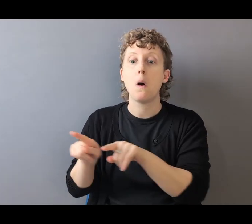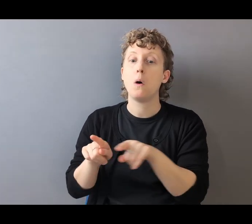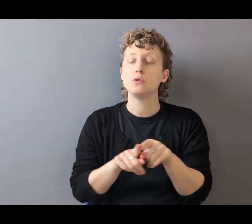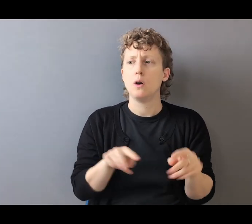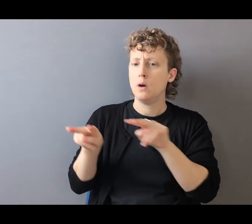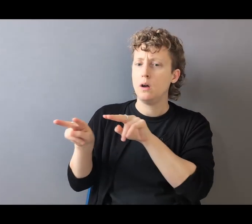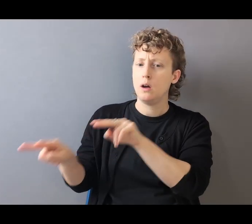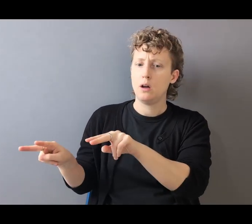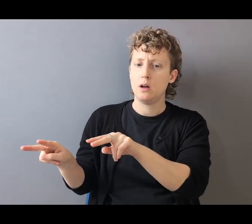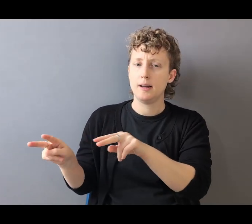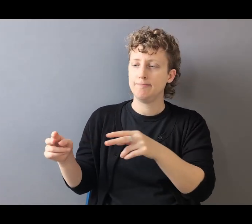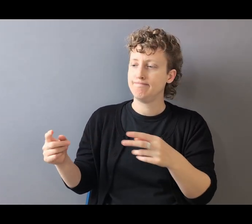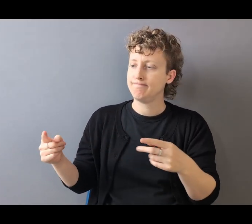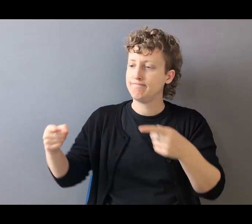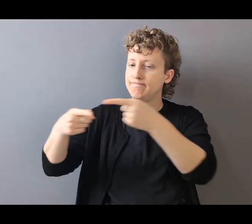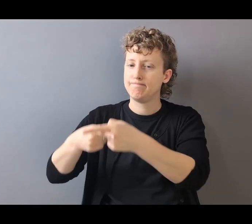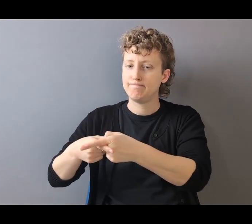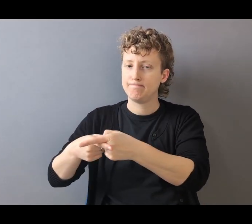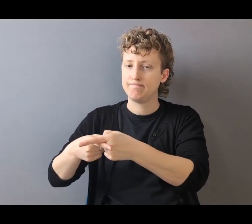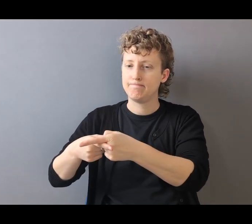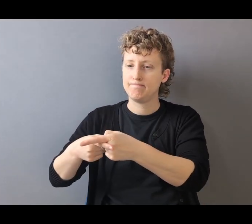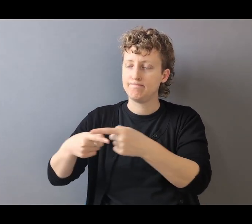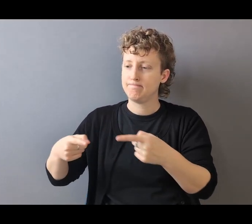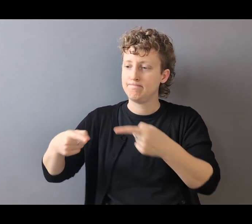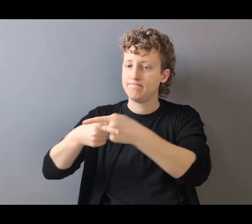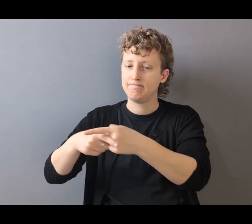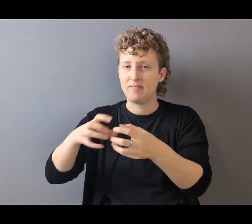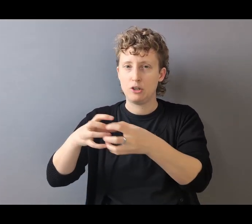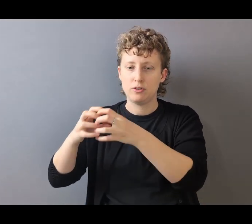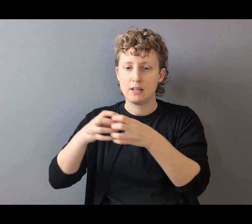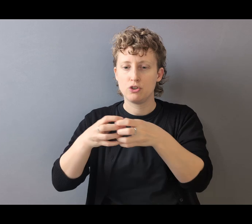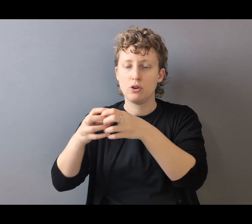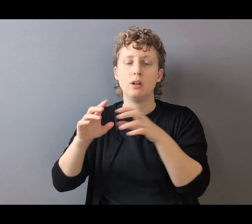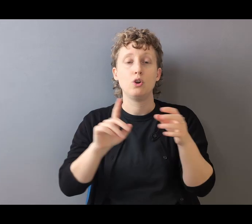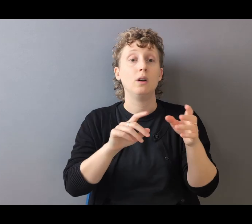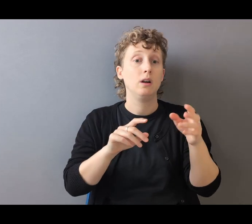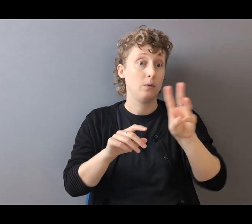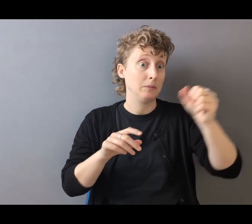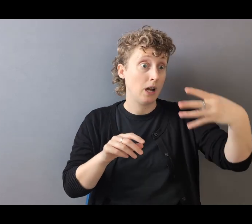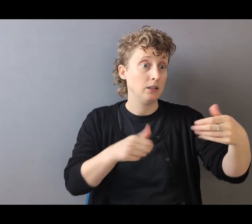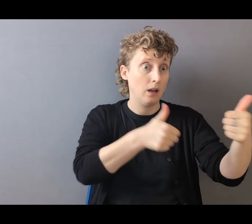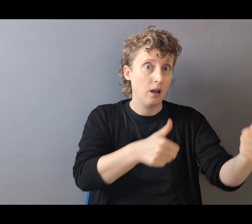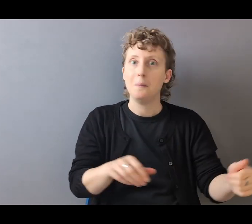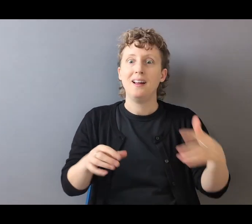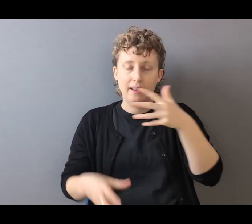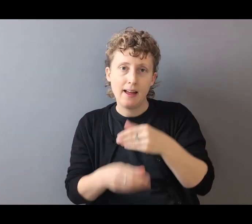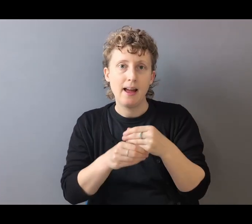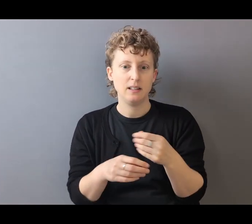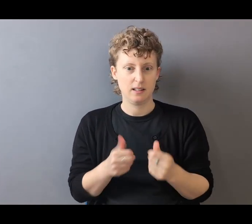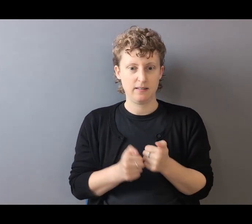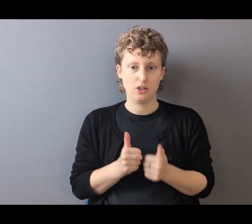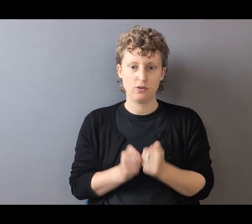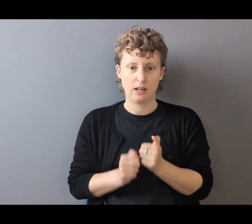from more like intersectional side. So accessibility on video games. I was really surprised that there was a call of